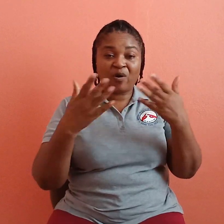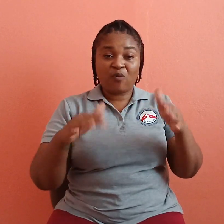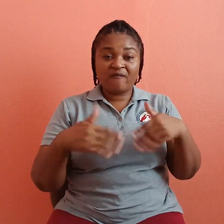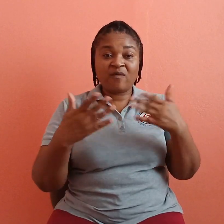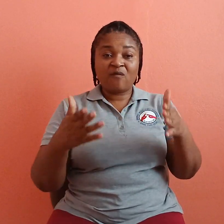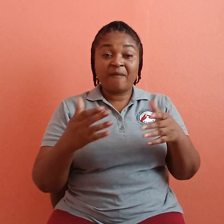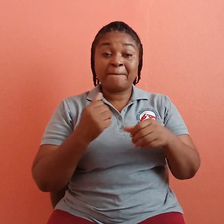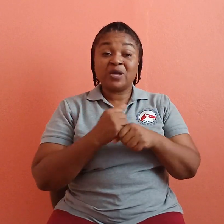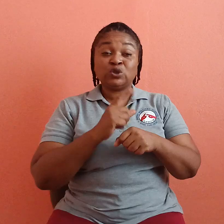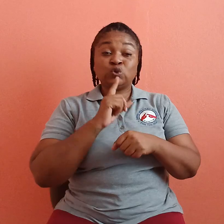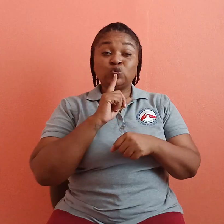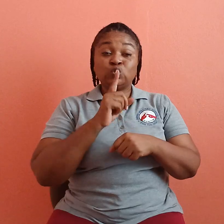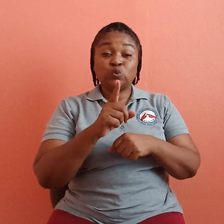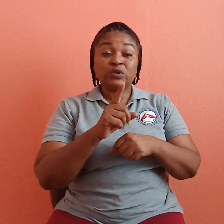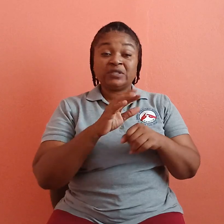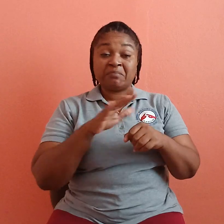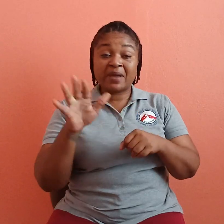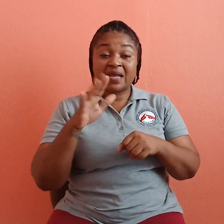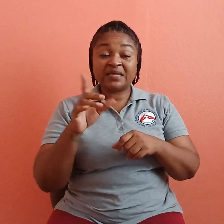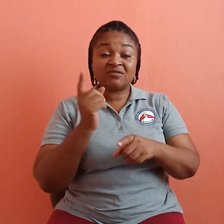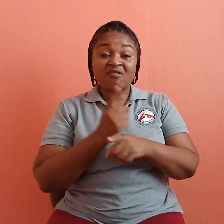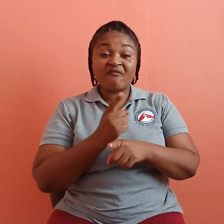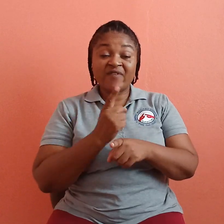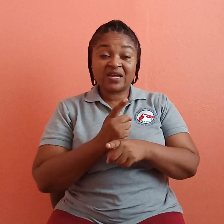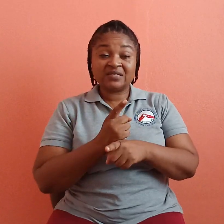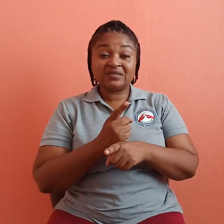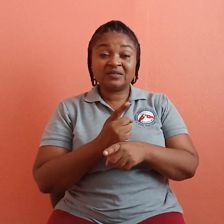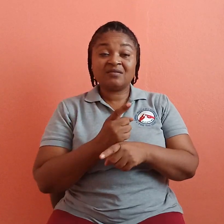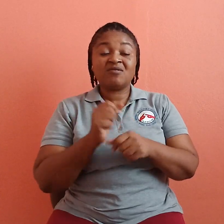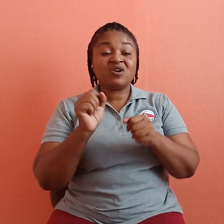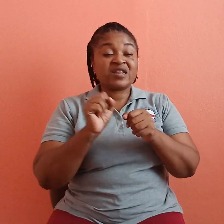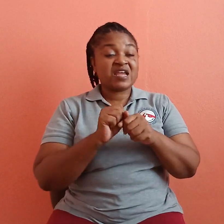to ensure that the spelling is correct on everything.